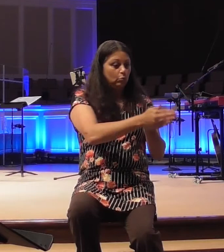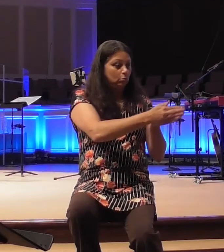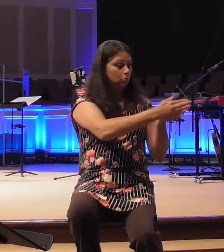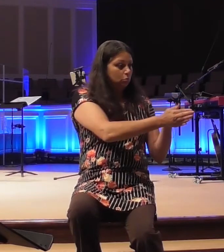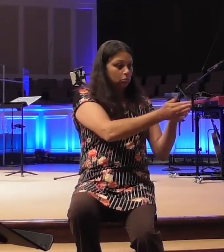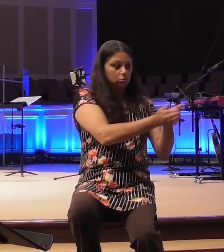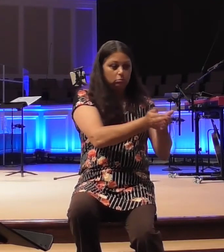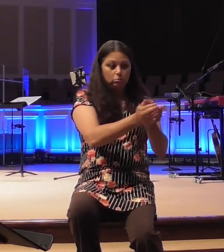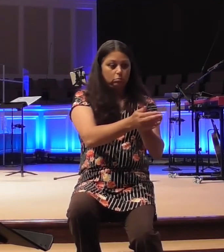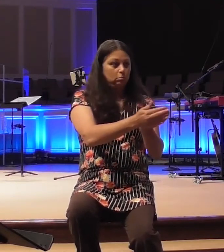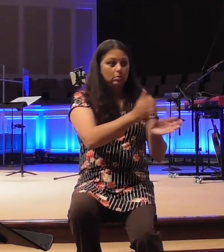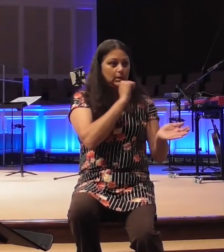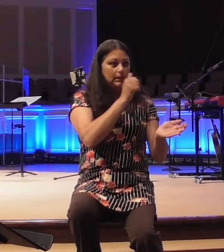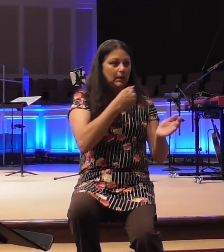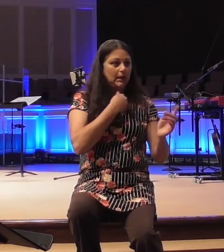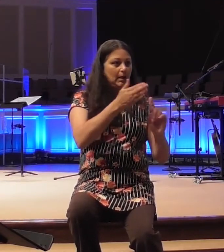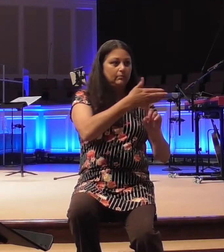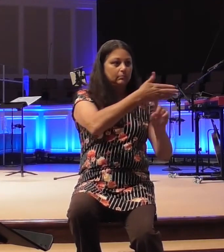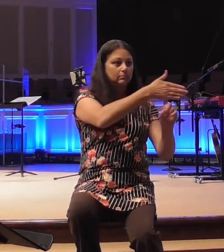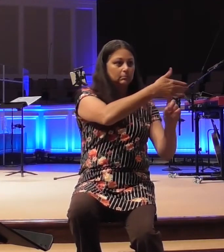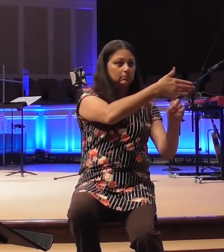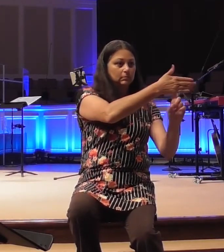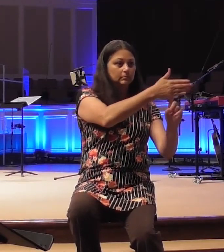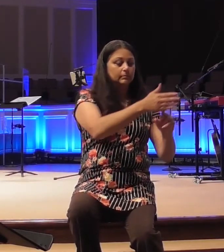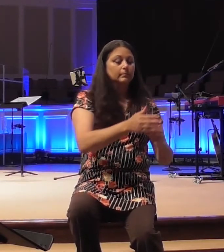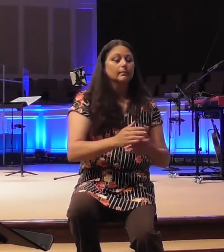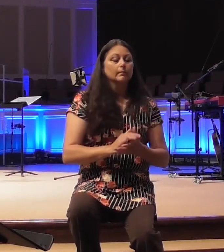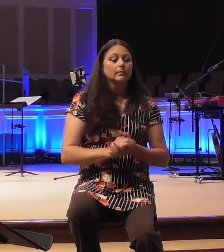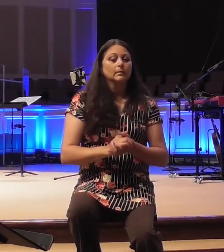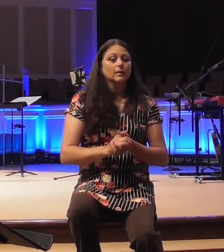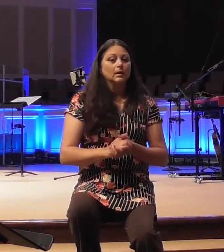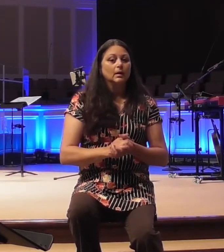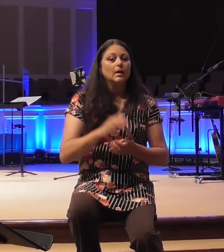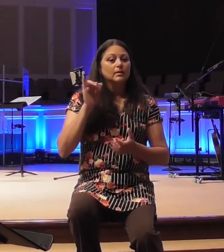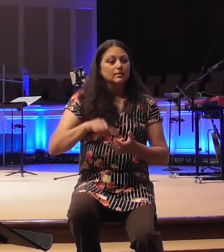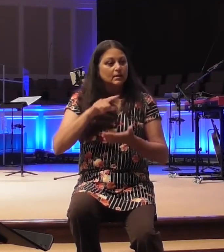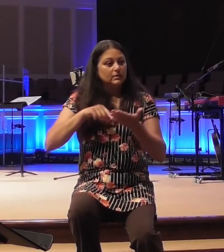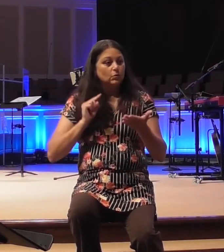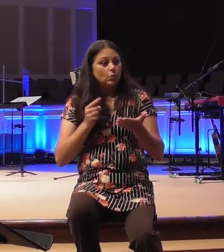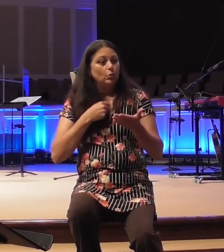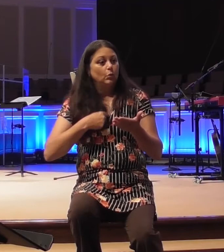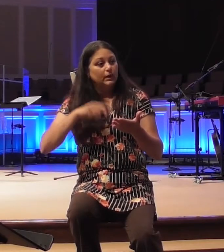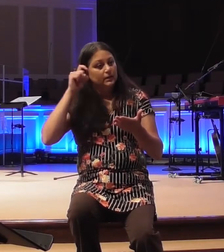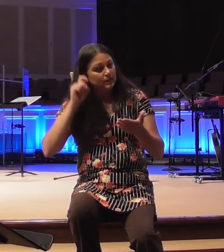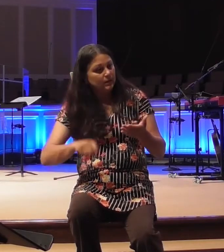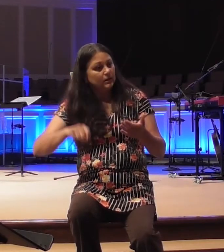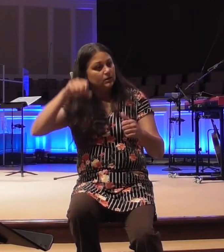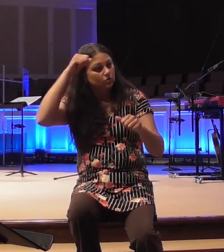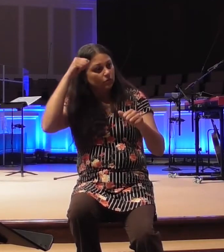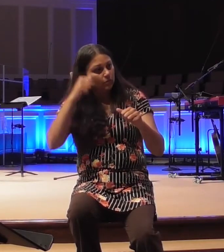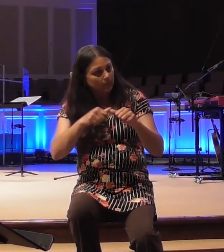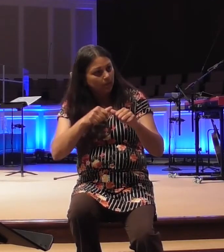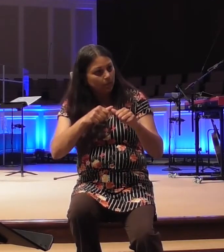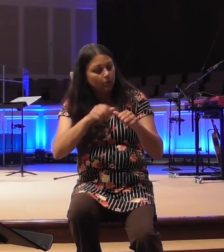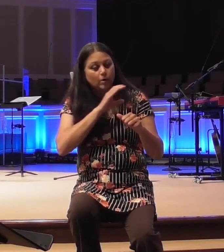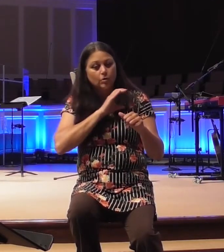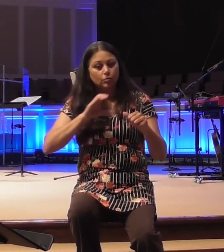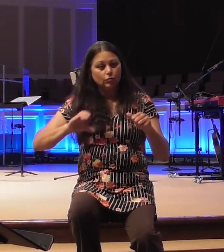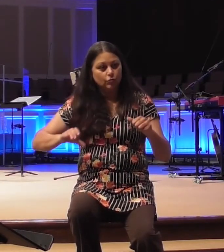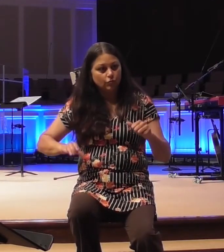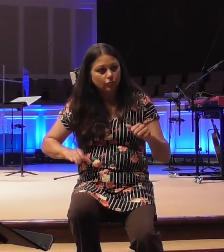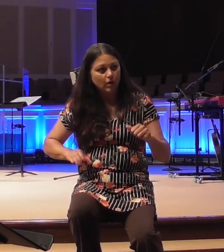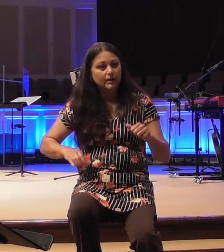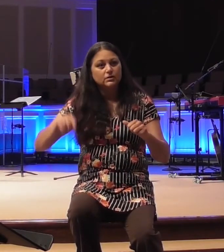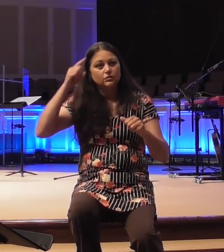That's what must be remembered. Christ for us and through us and in us. I need no other argument.